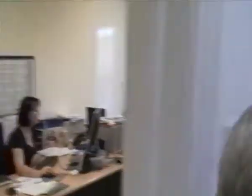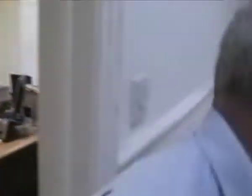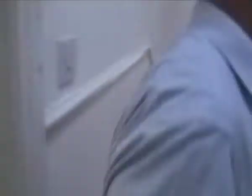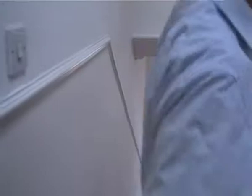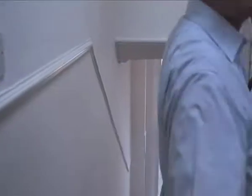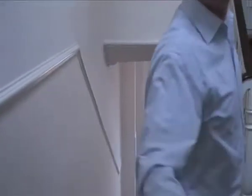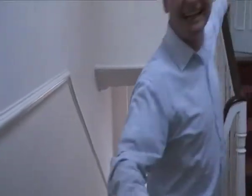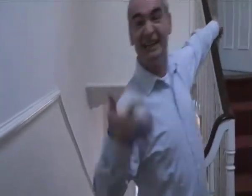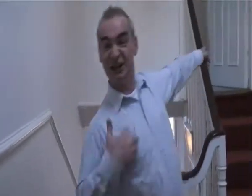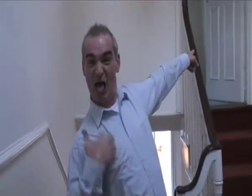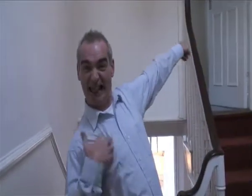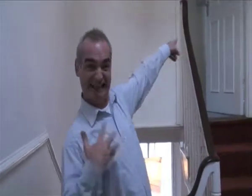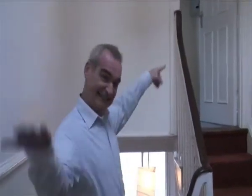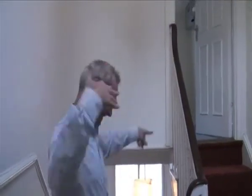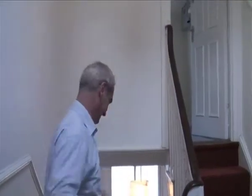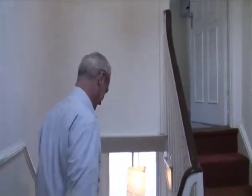This is the toilet.